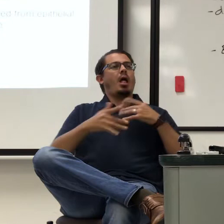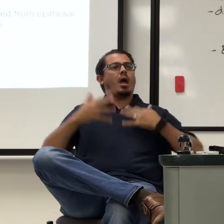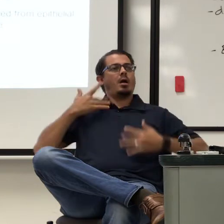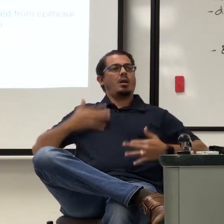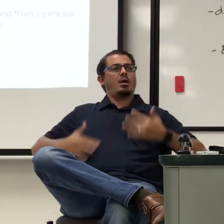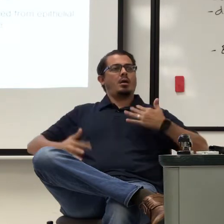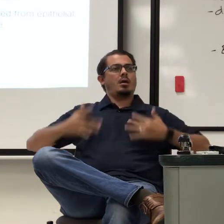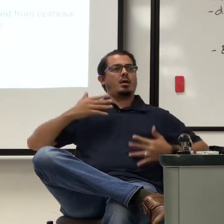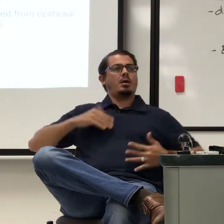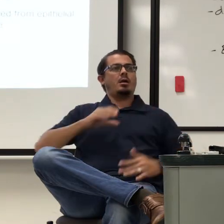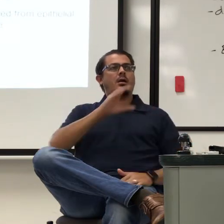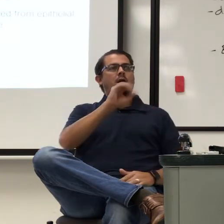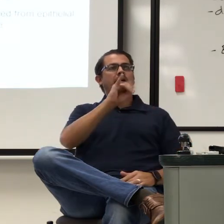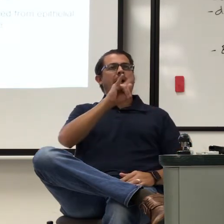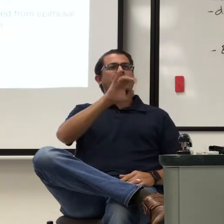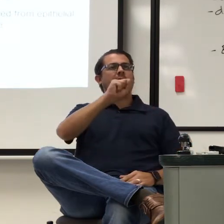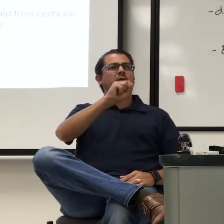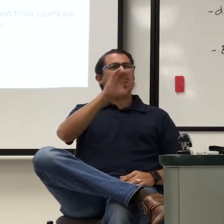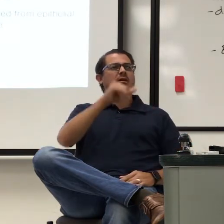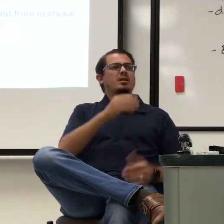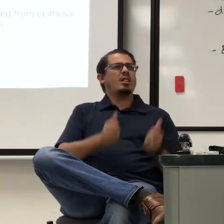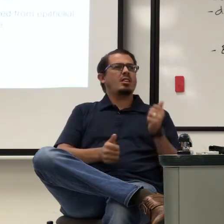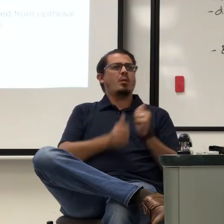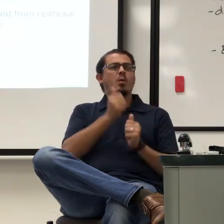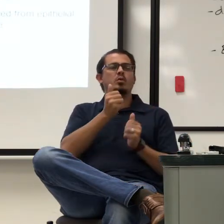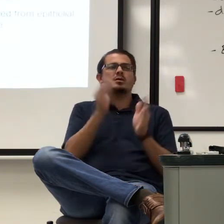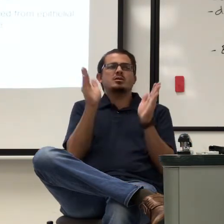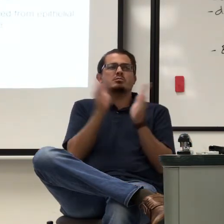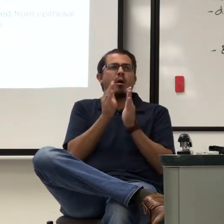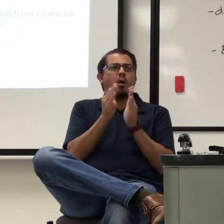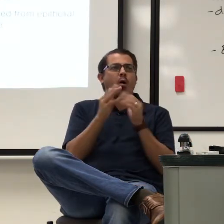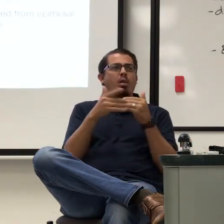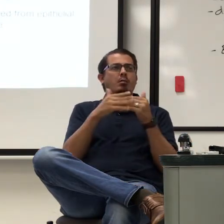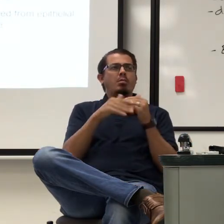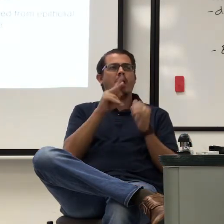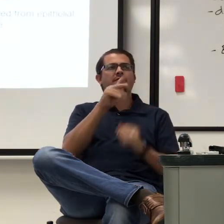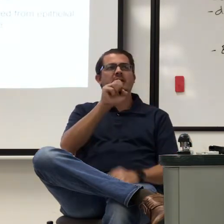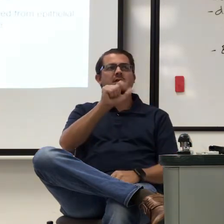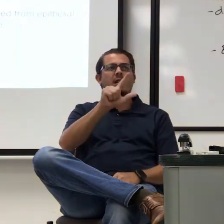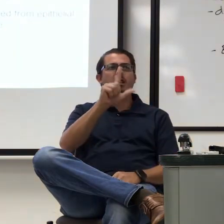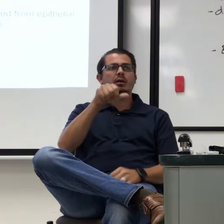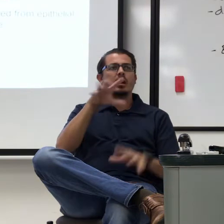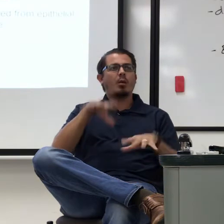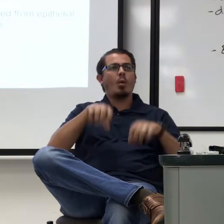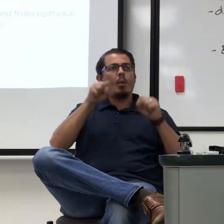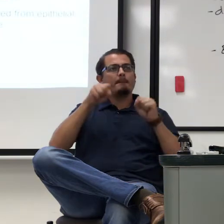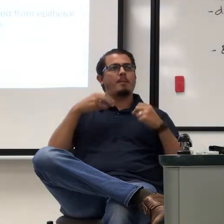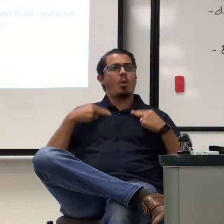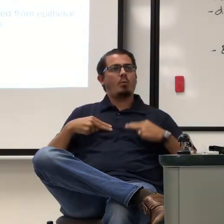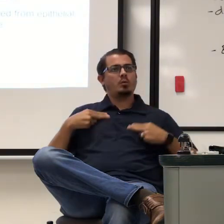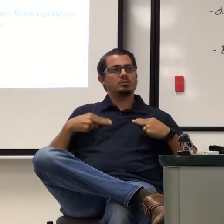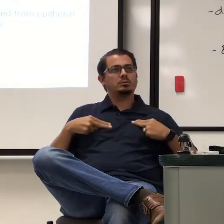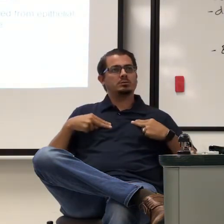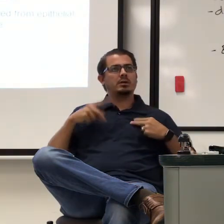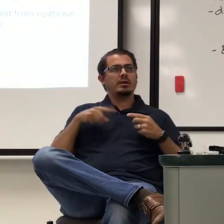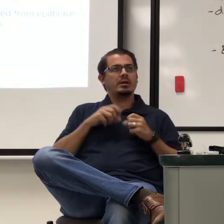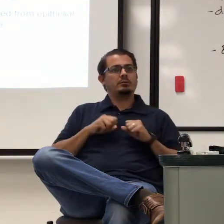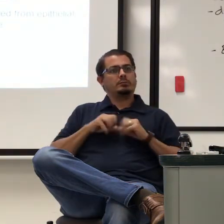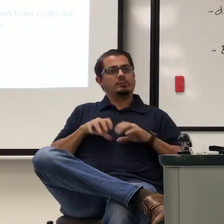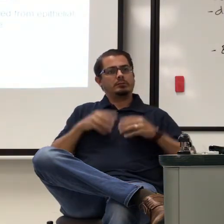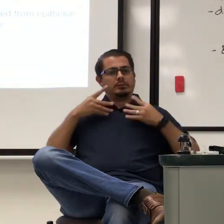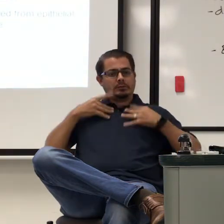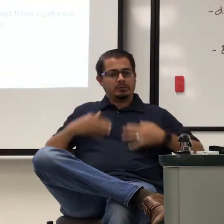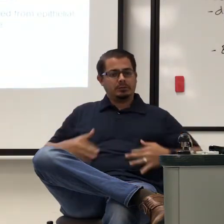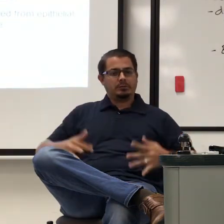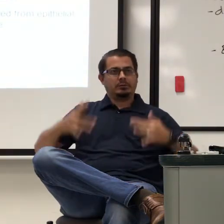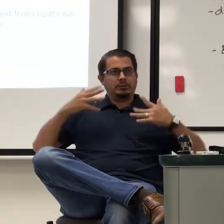The capillaries are the smallest of the blood vessels that can take up the hormones and get it in the bloodstream. Now, they're